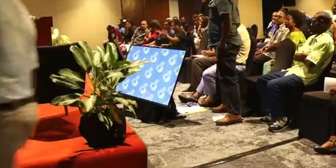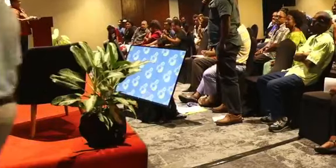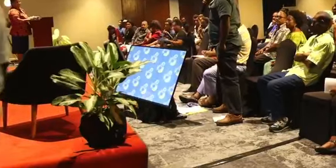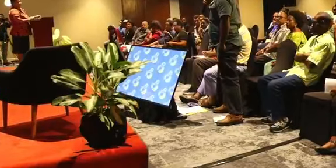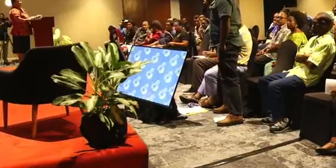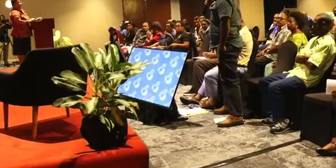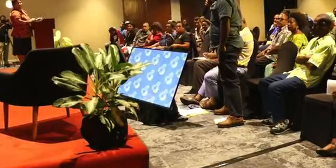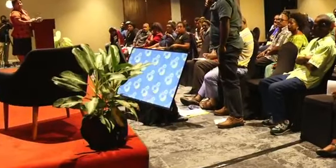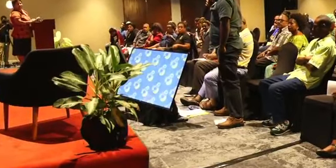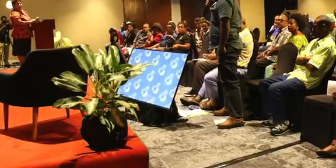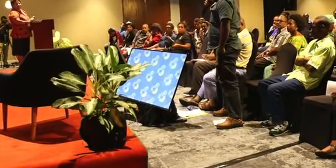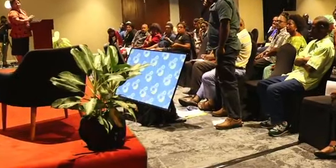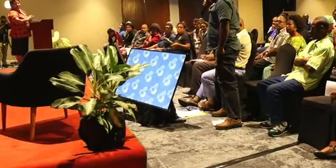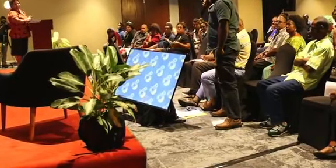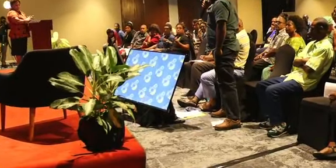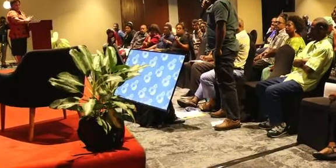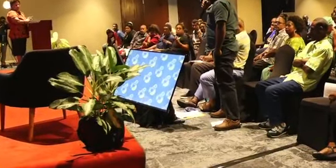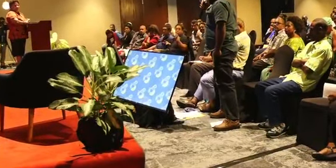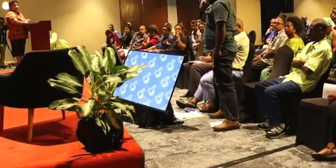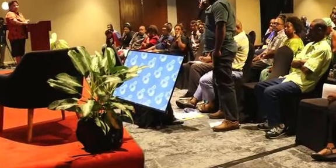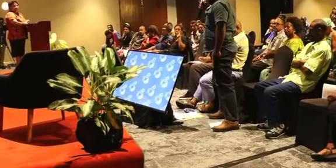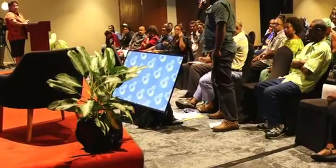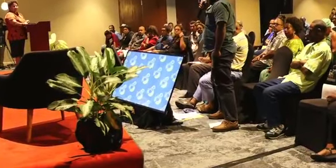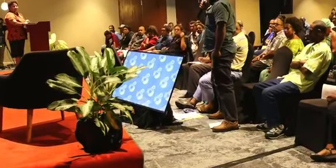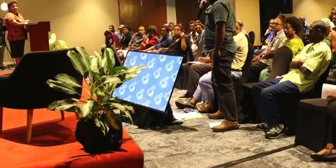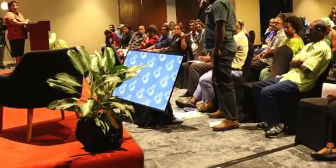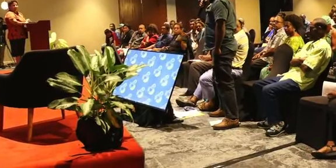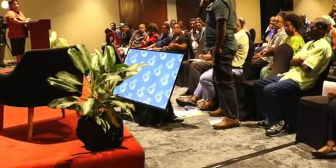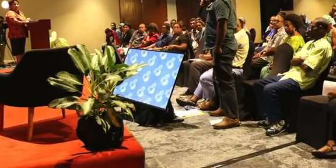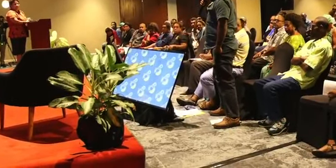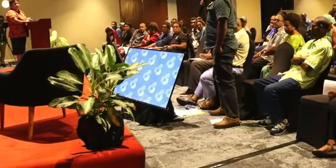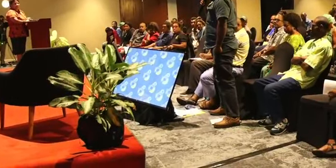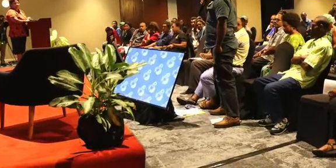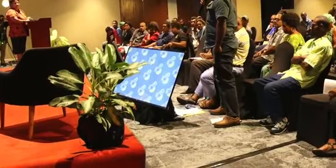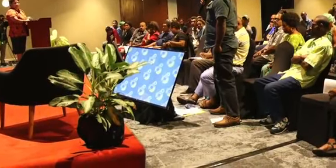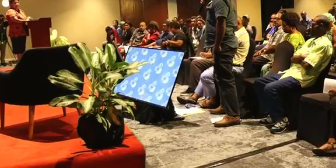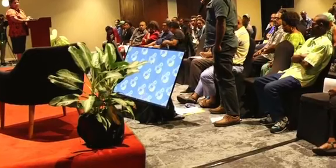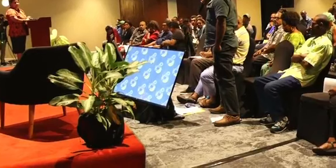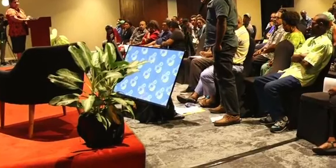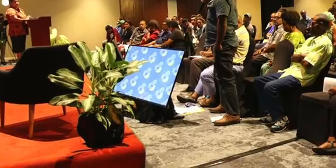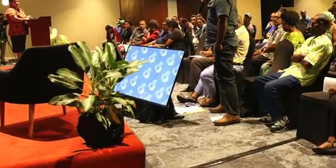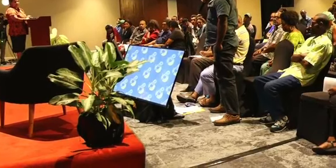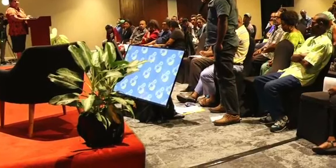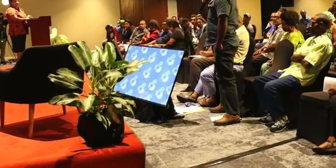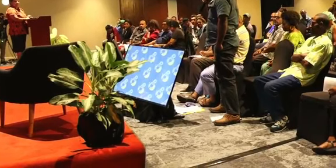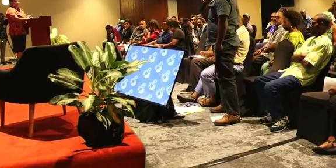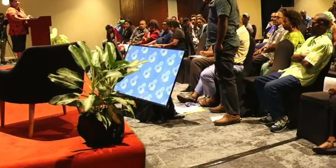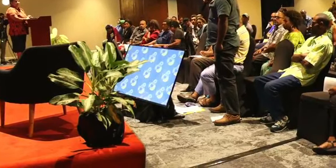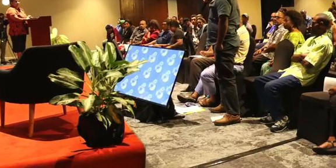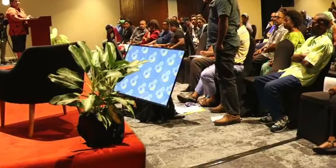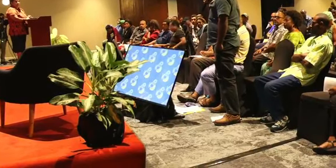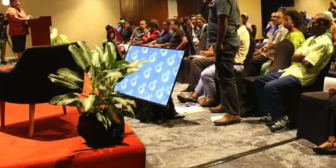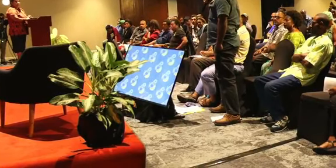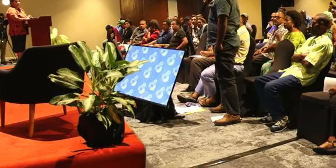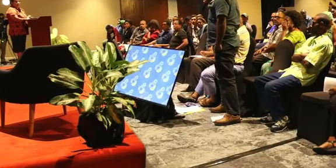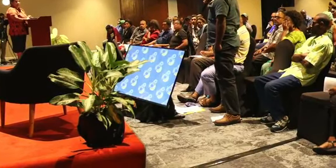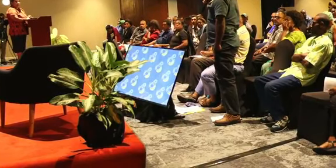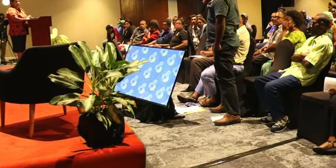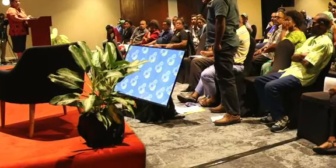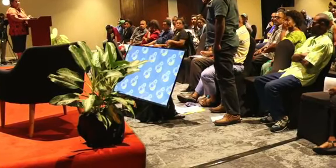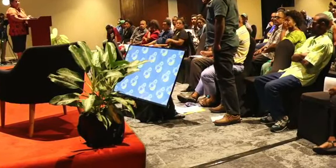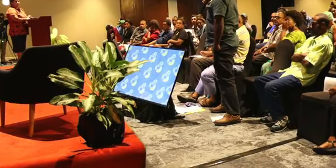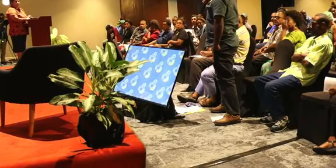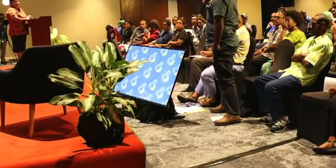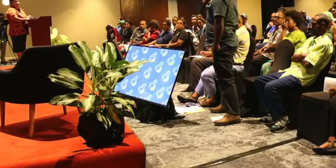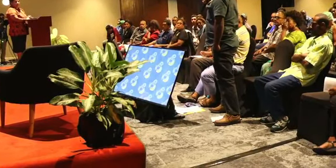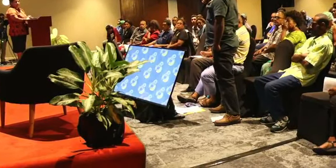Sorry, thank you through. Me topik ba thank you through la disla IRC. IRC lo miyet lo site do